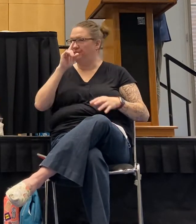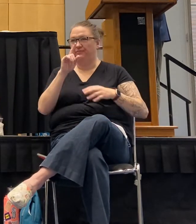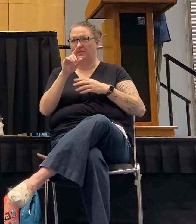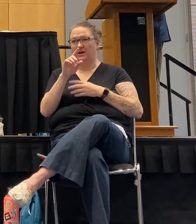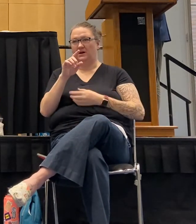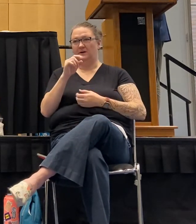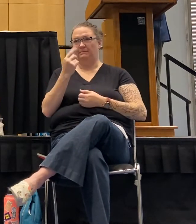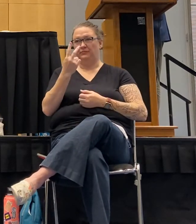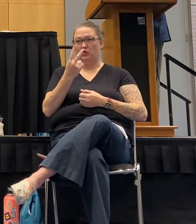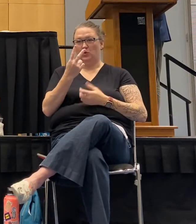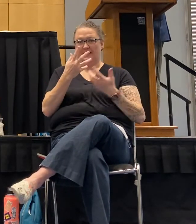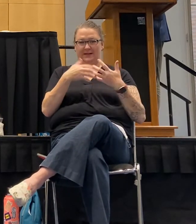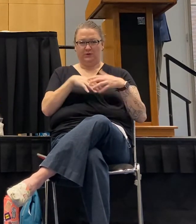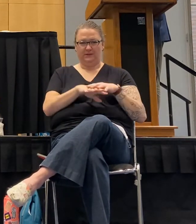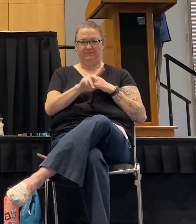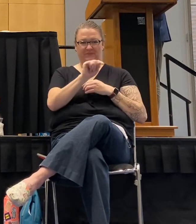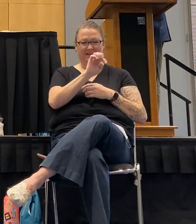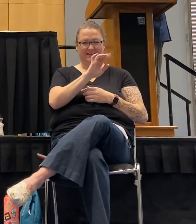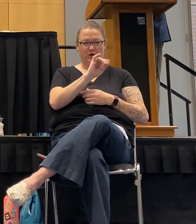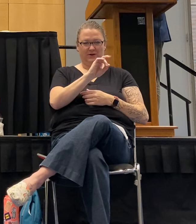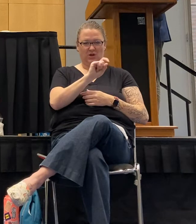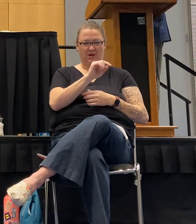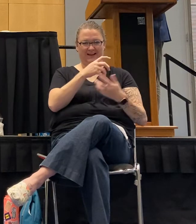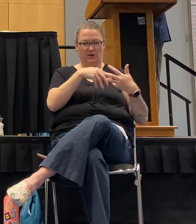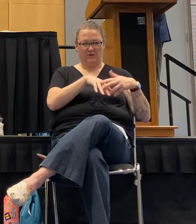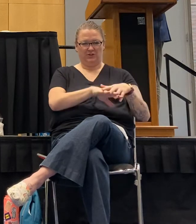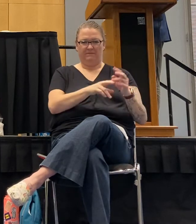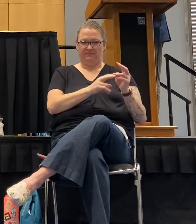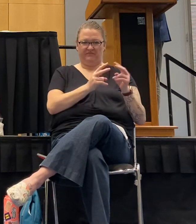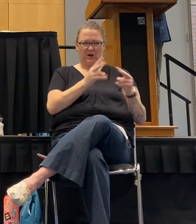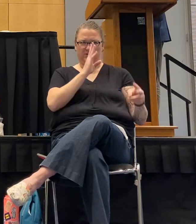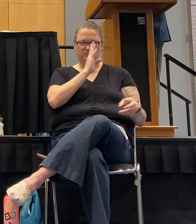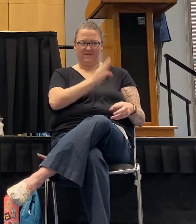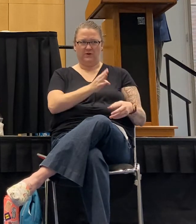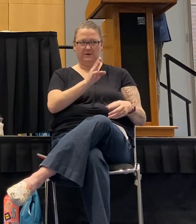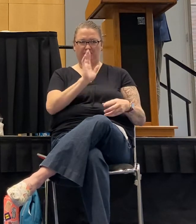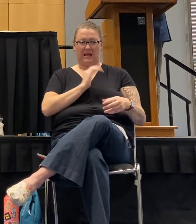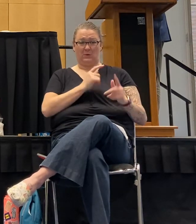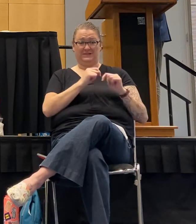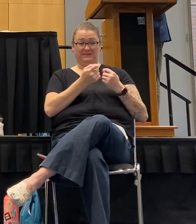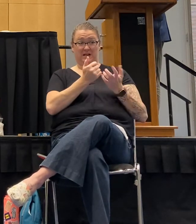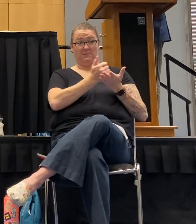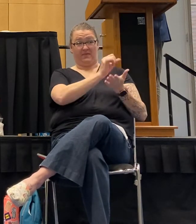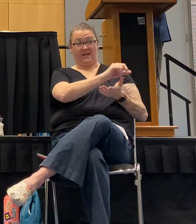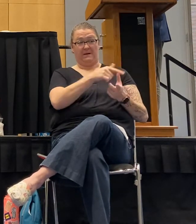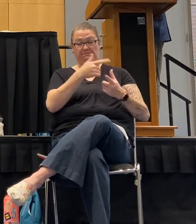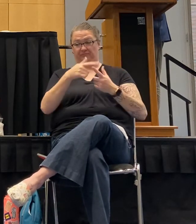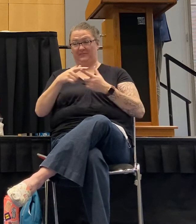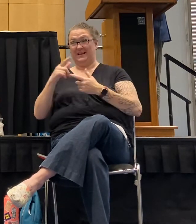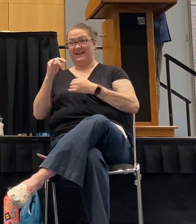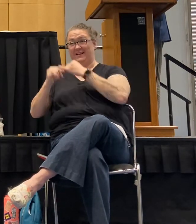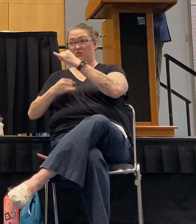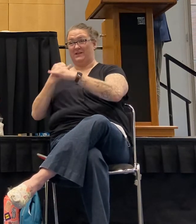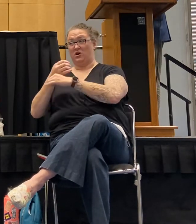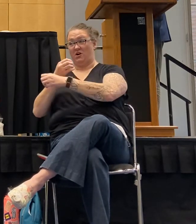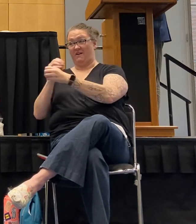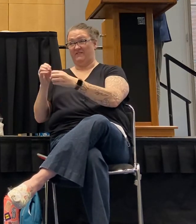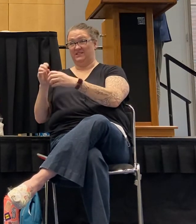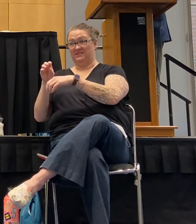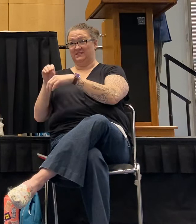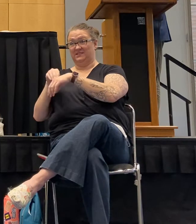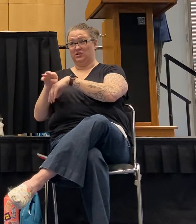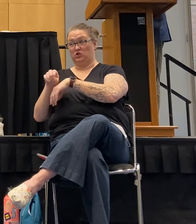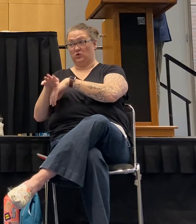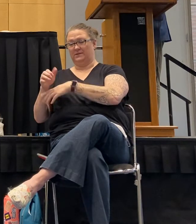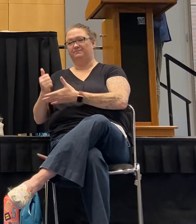Synapsys integration. Teradata integration is very straightforward, and our team can help with that. And then International Office Consulting